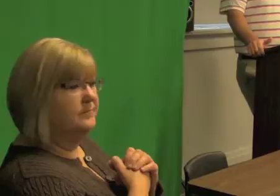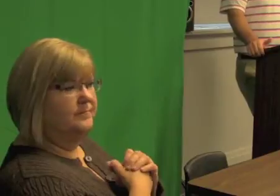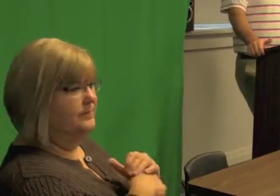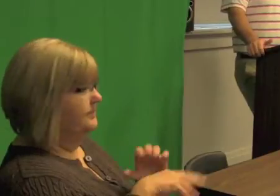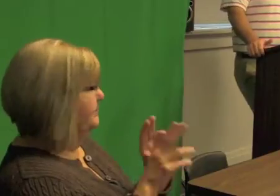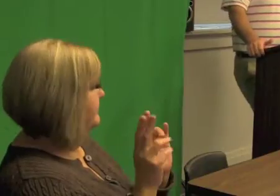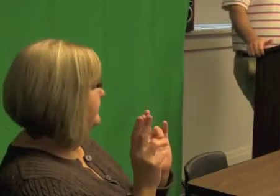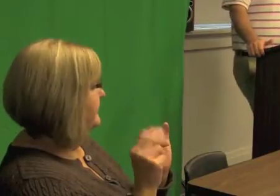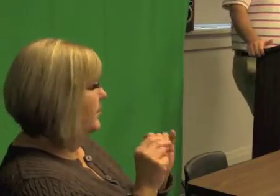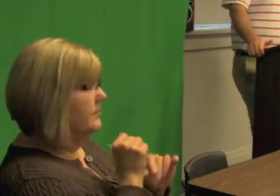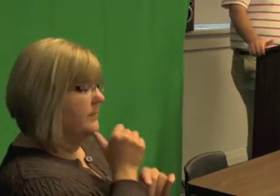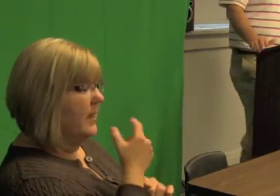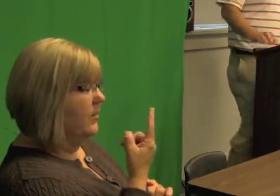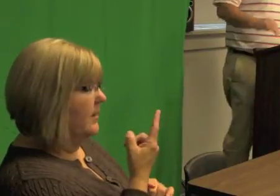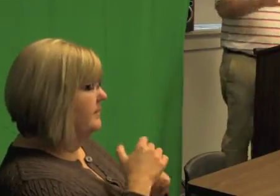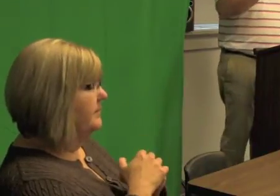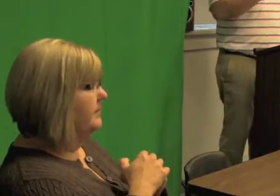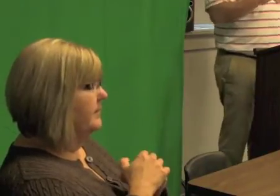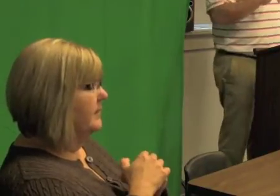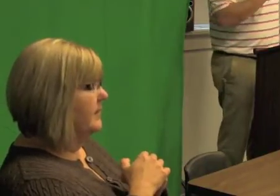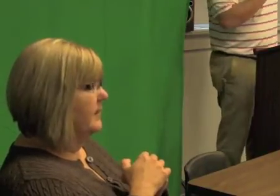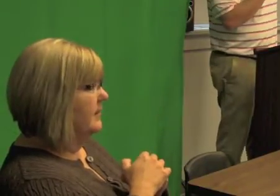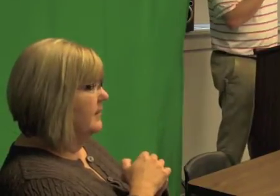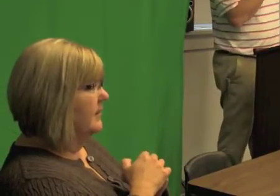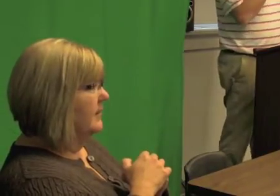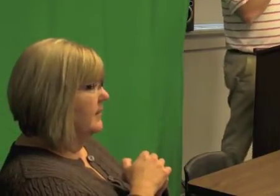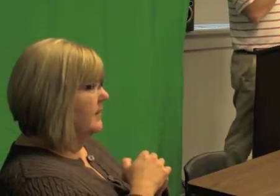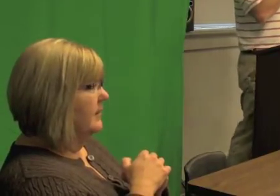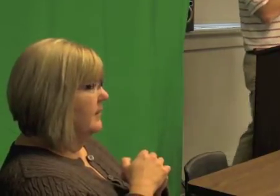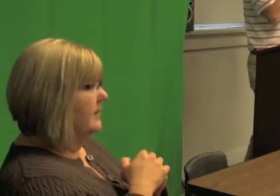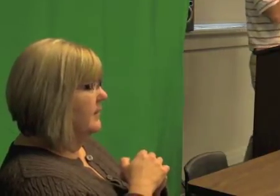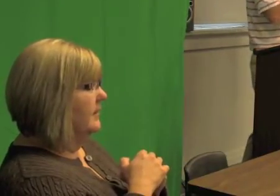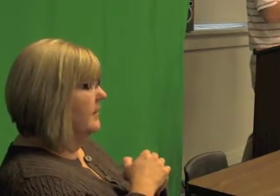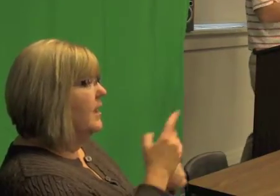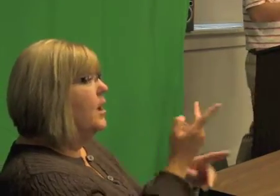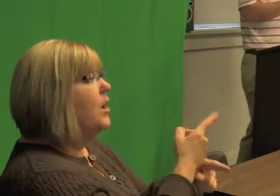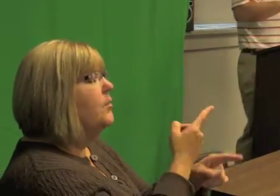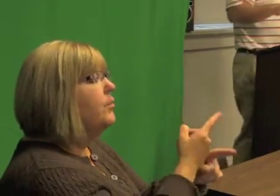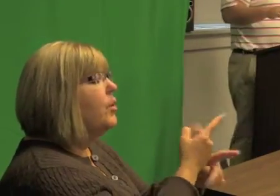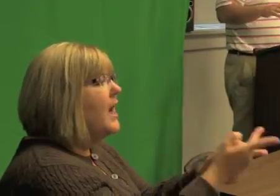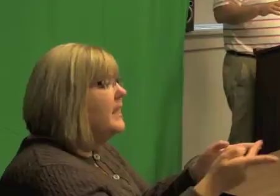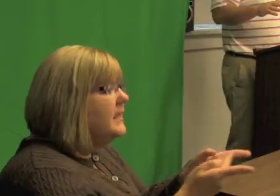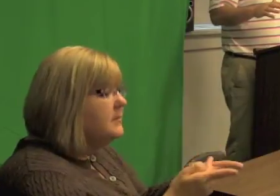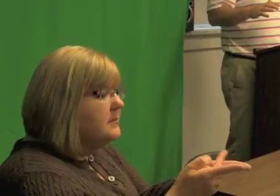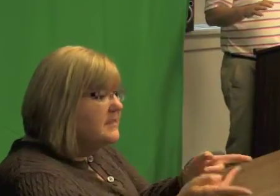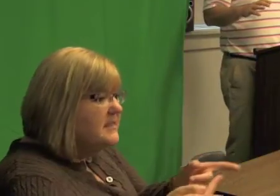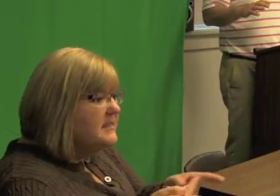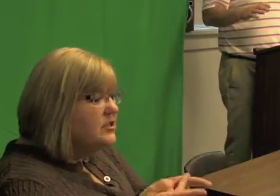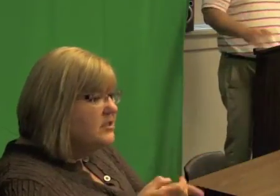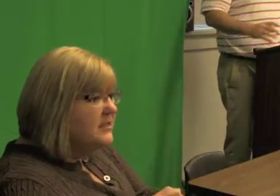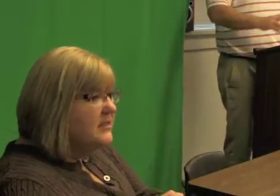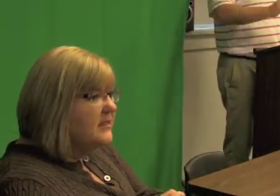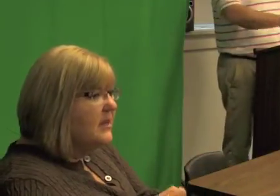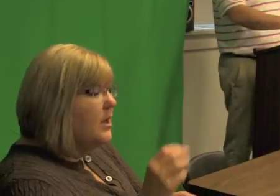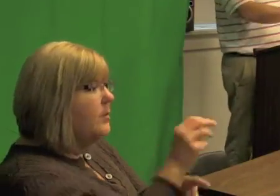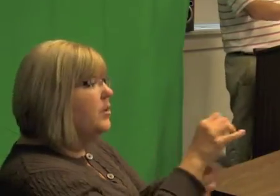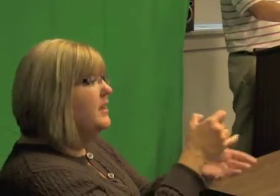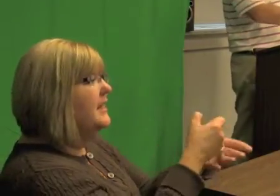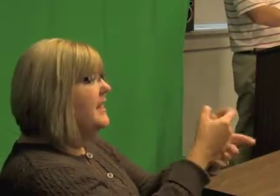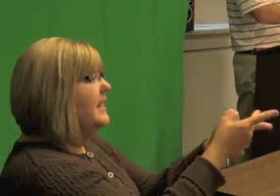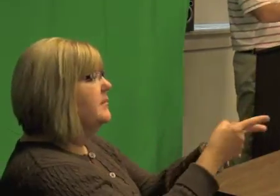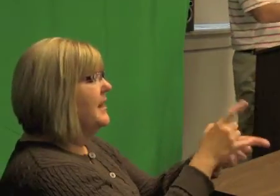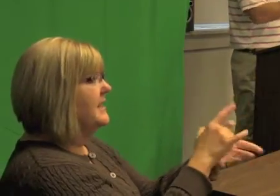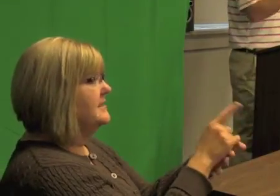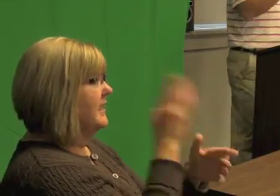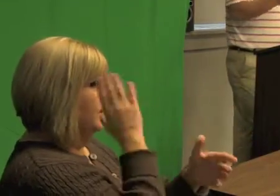No, opportunity cost is not one. And I'm going to go over all four once we get done here. Product positioning. Putting that product in the place that you're